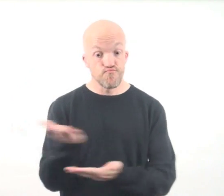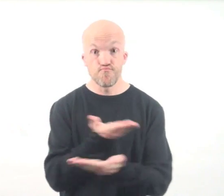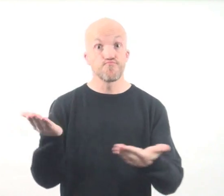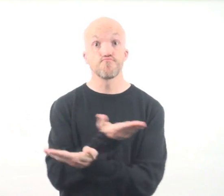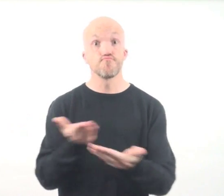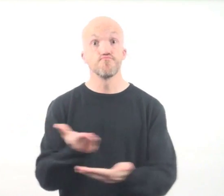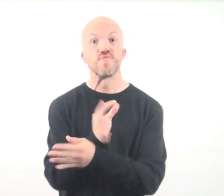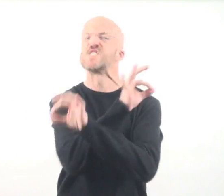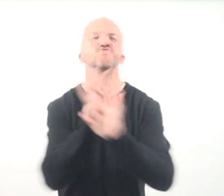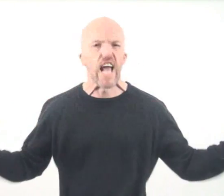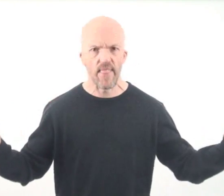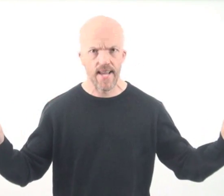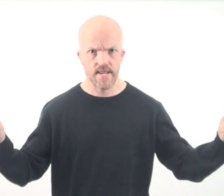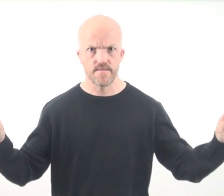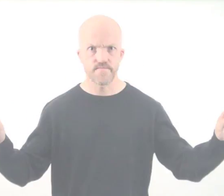any consultation at all.